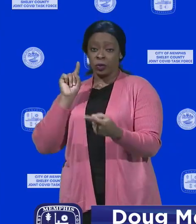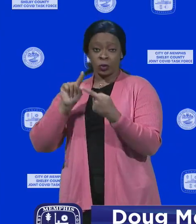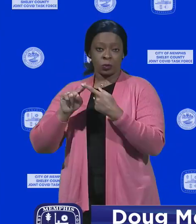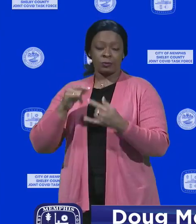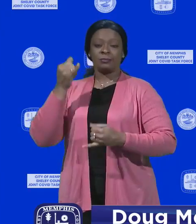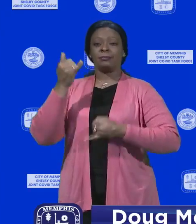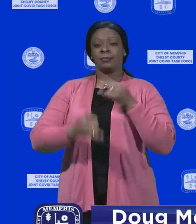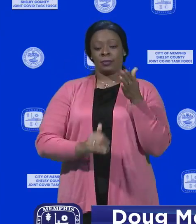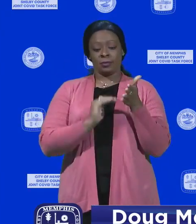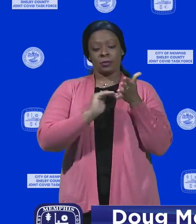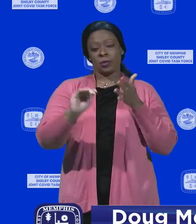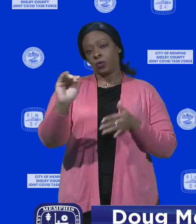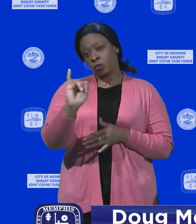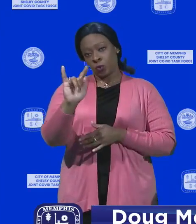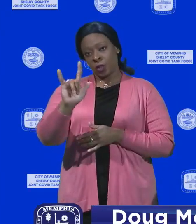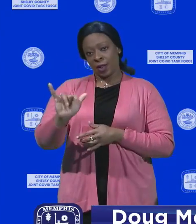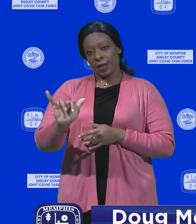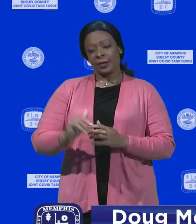of July.